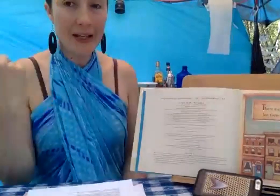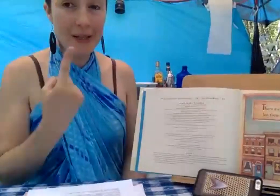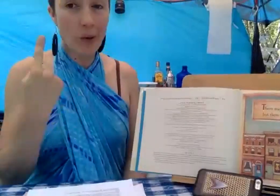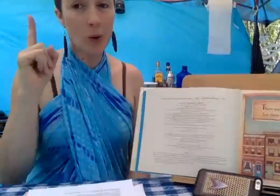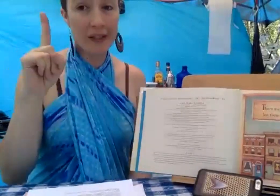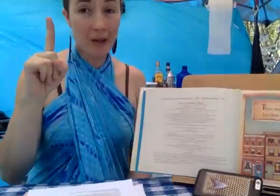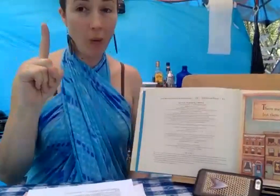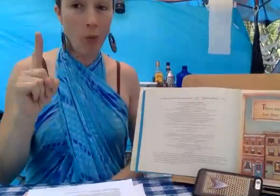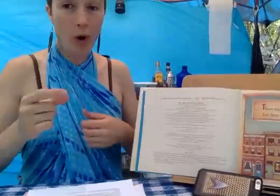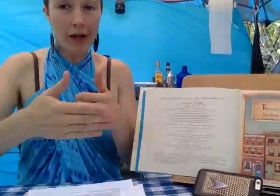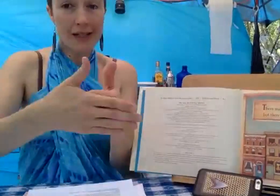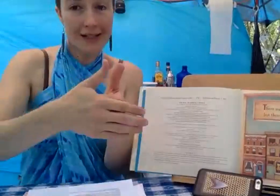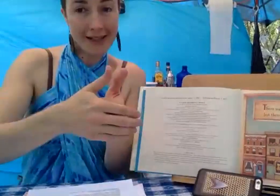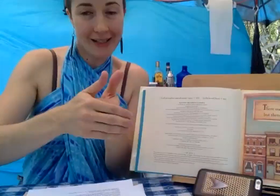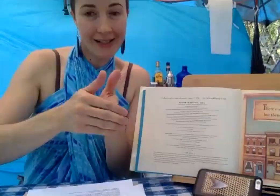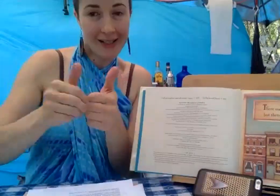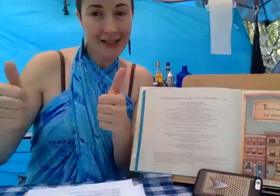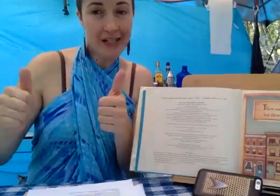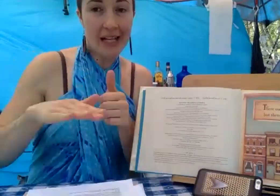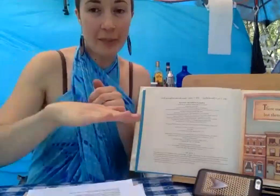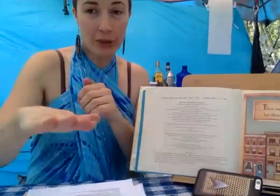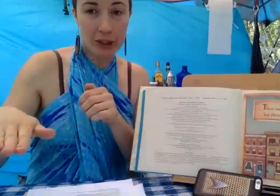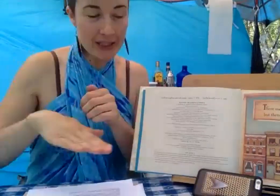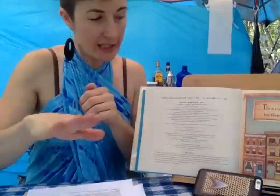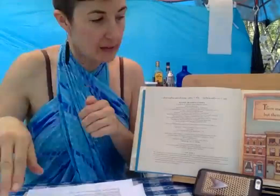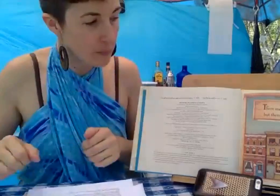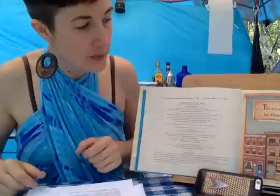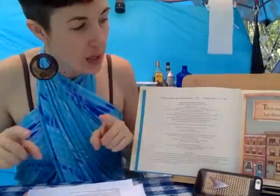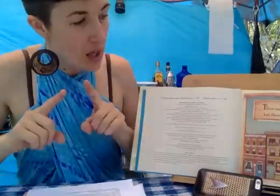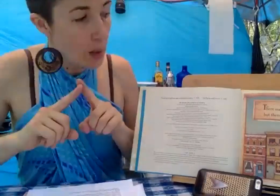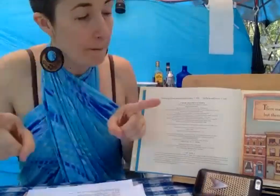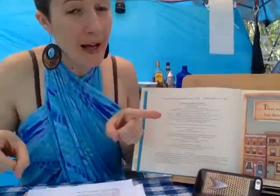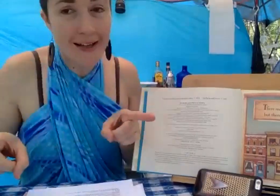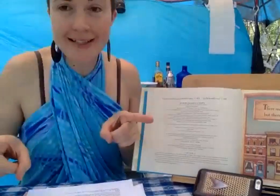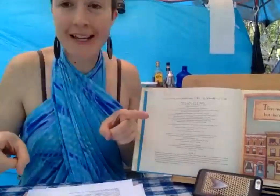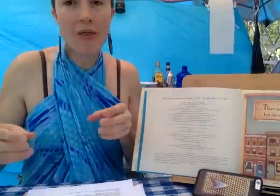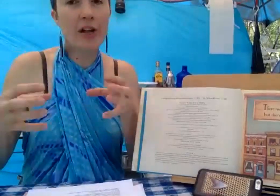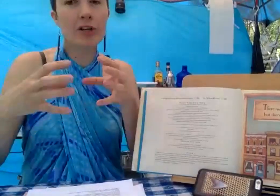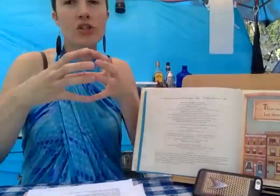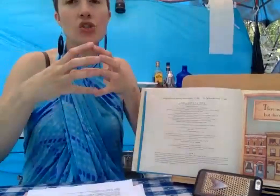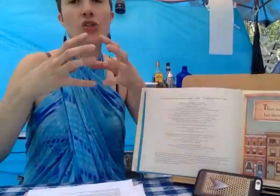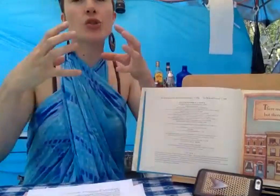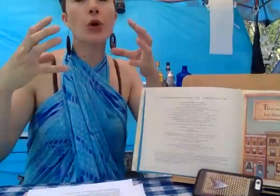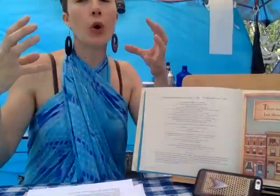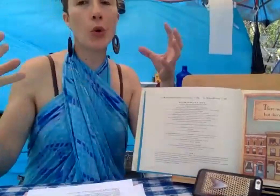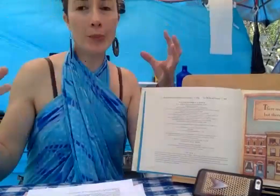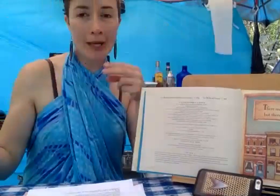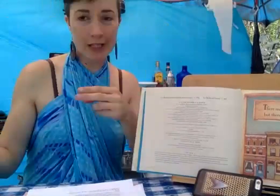be only one neighborhood, but there is so